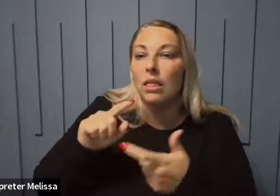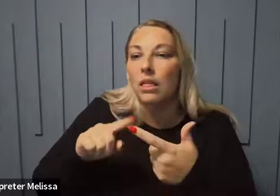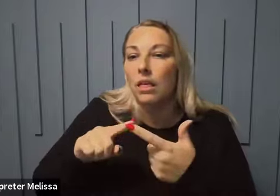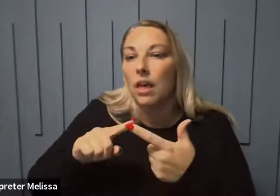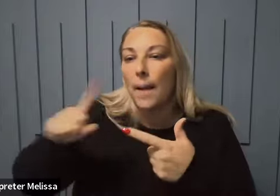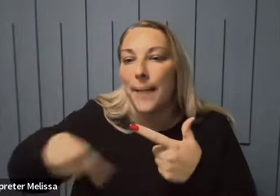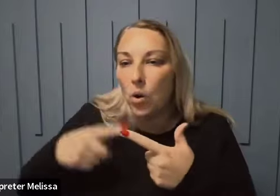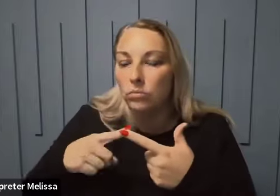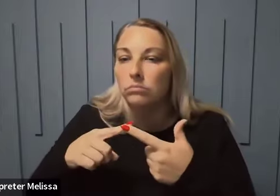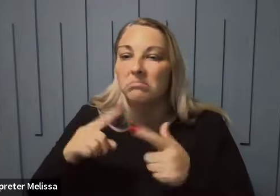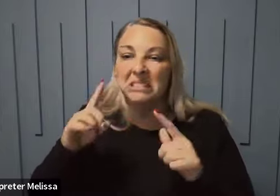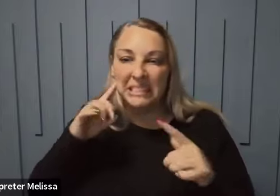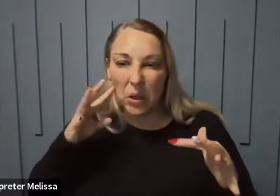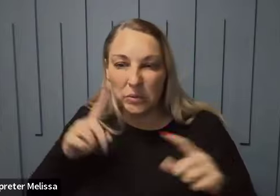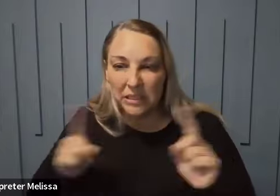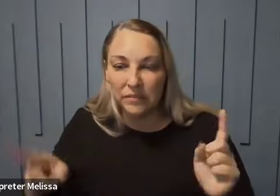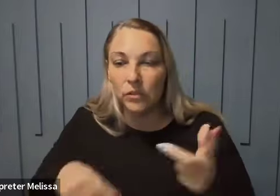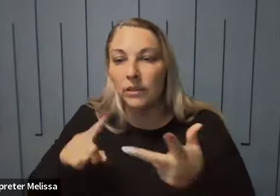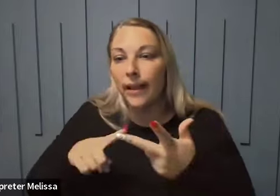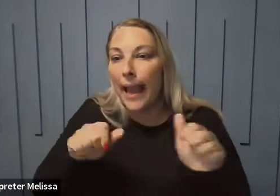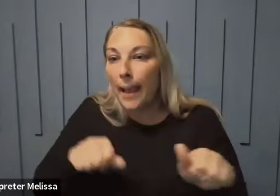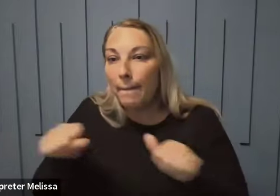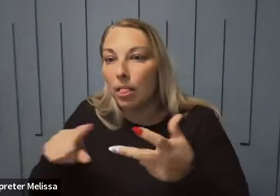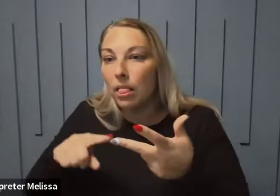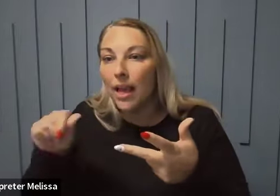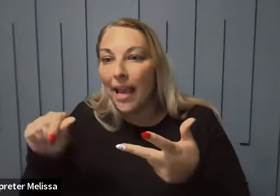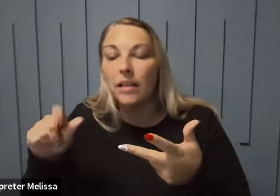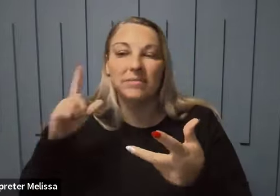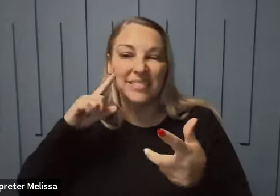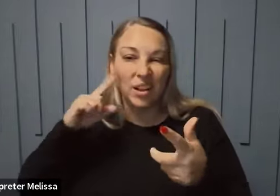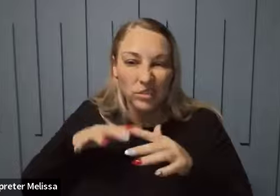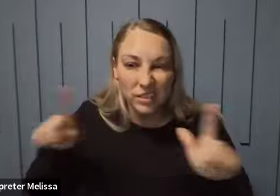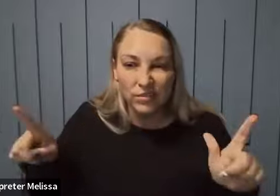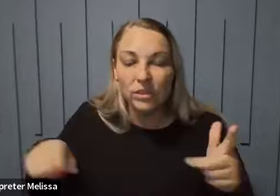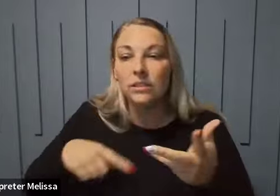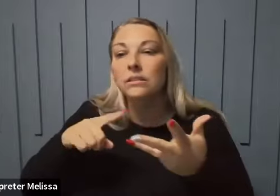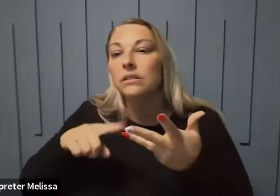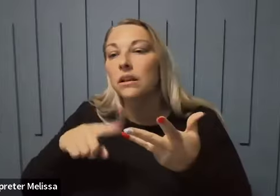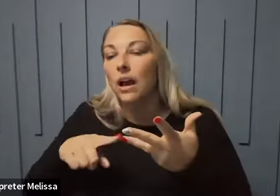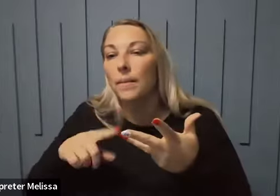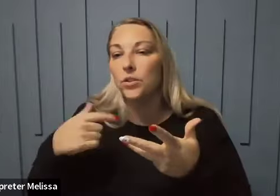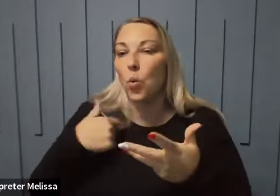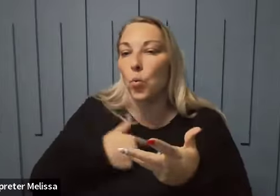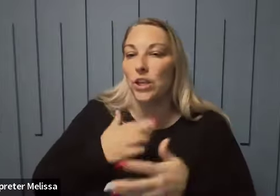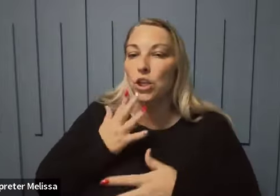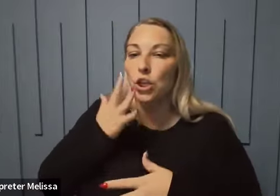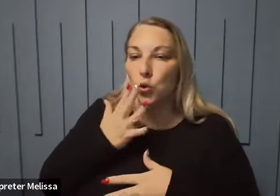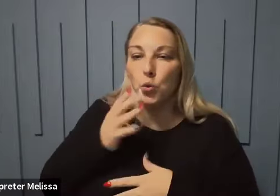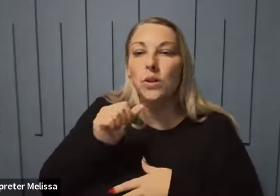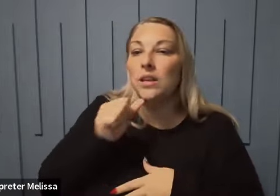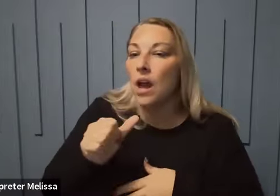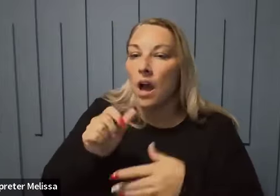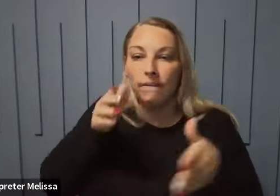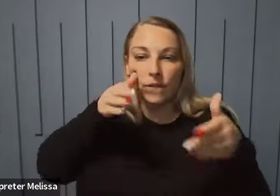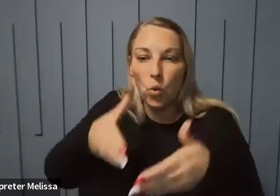about, and able, and father, but we cue based on the sound that the A is making and not on the letter